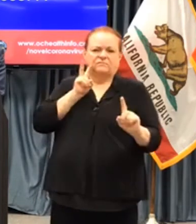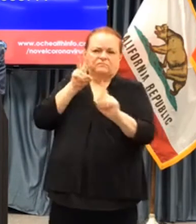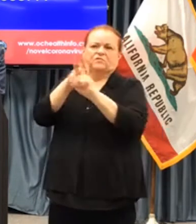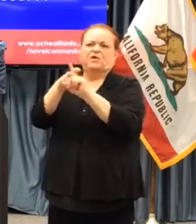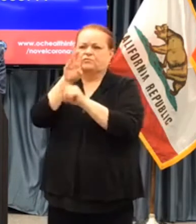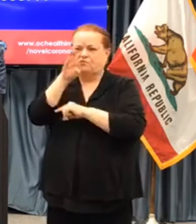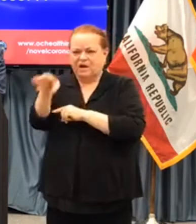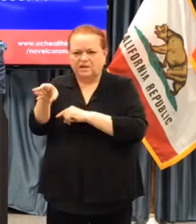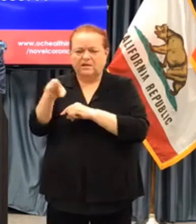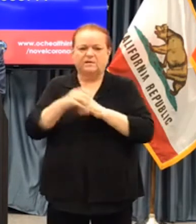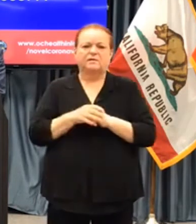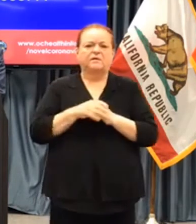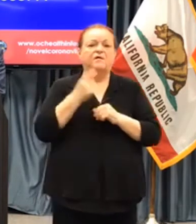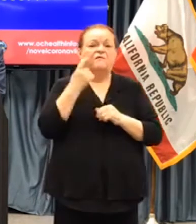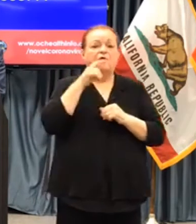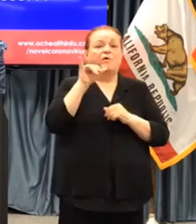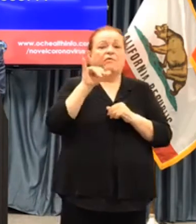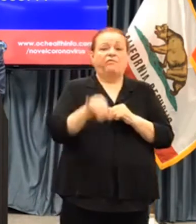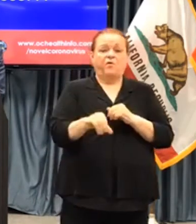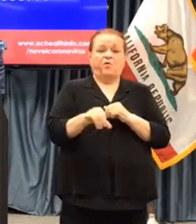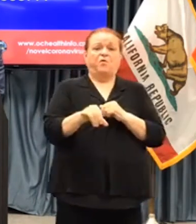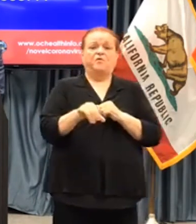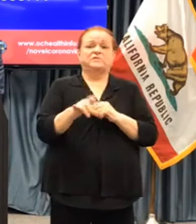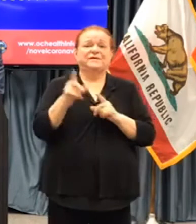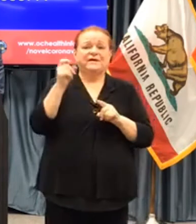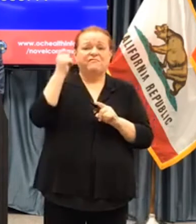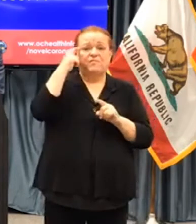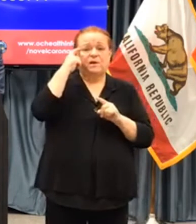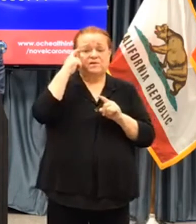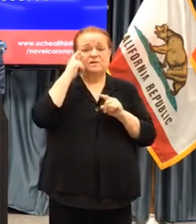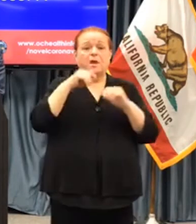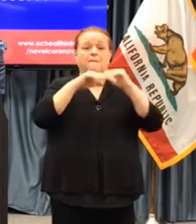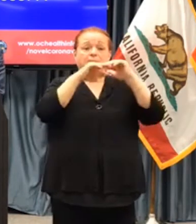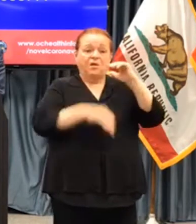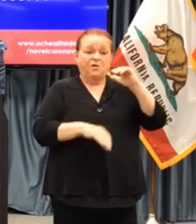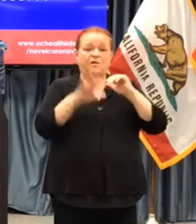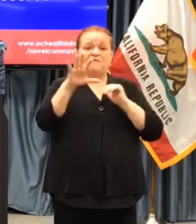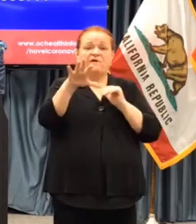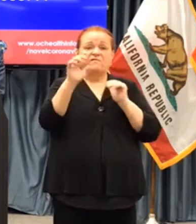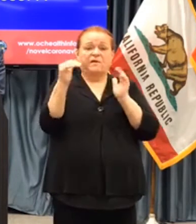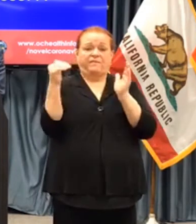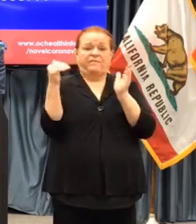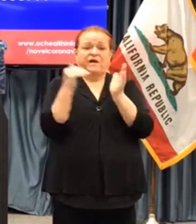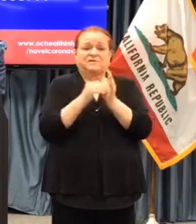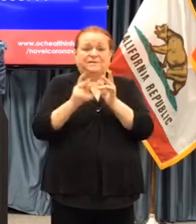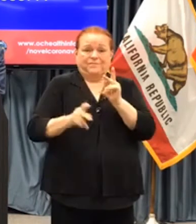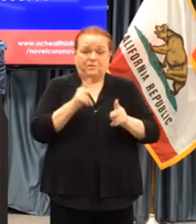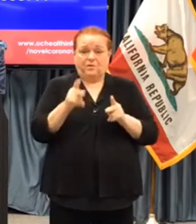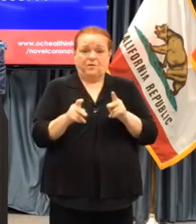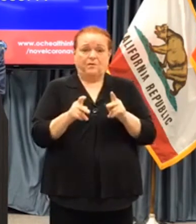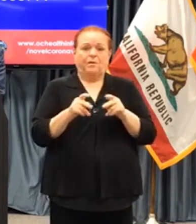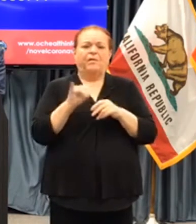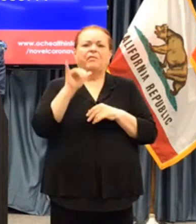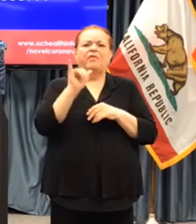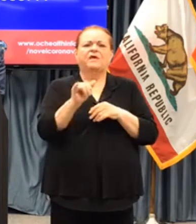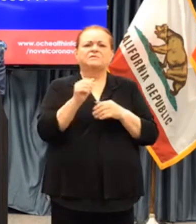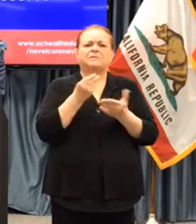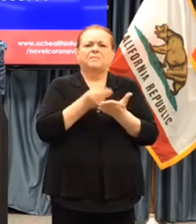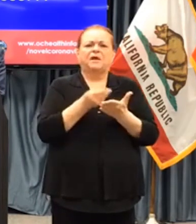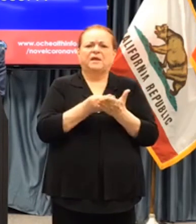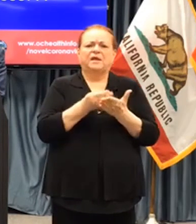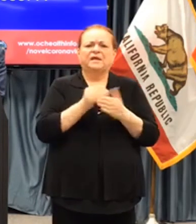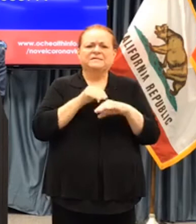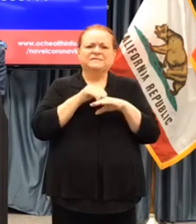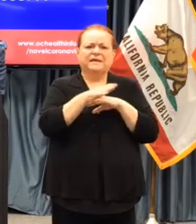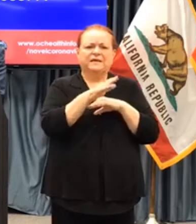allocation. For those units of government that are below 500,000 in population, those dollars are being sent to the